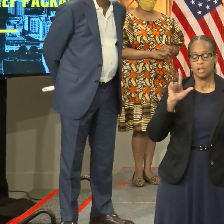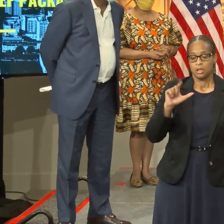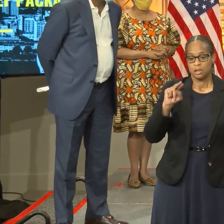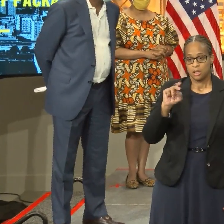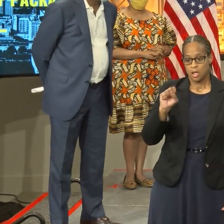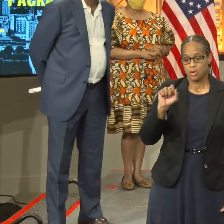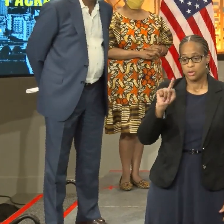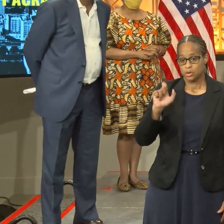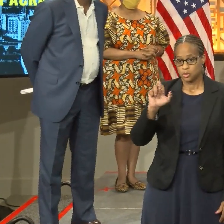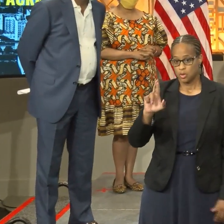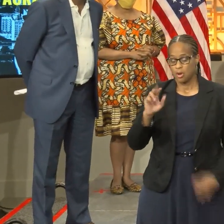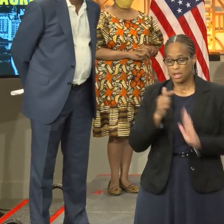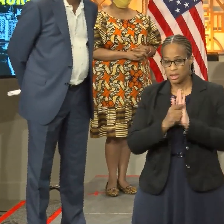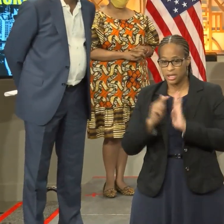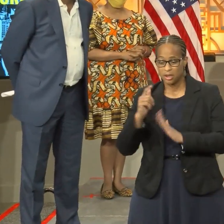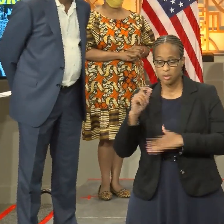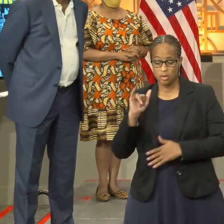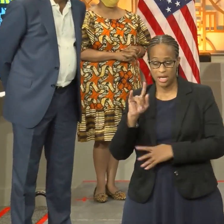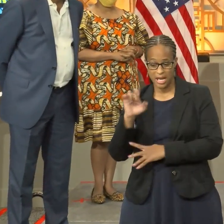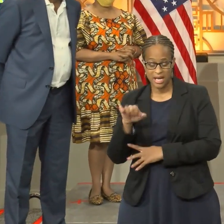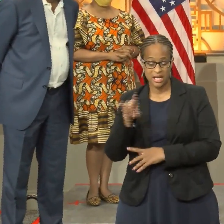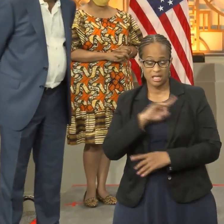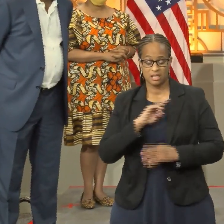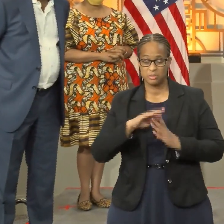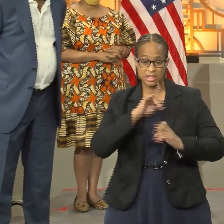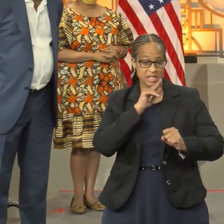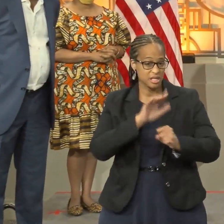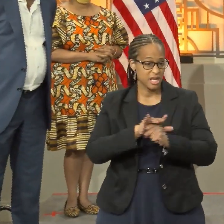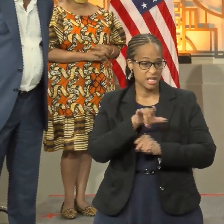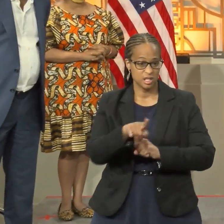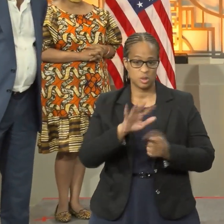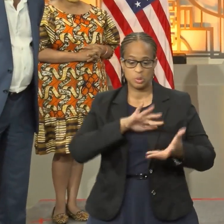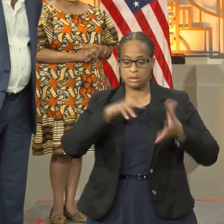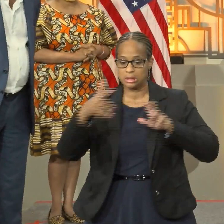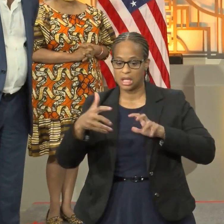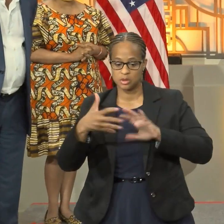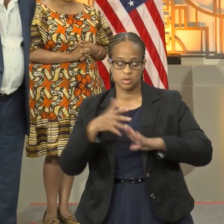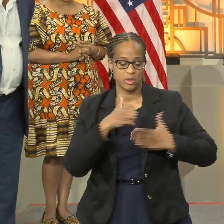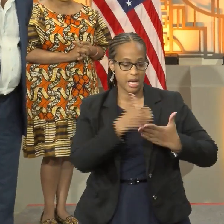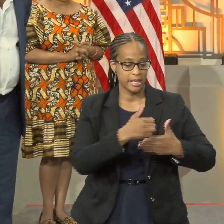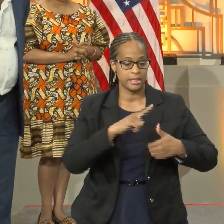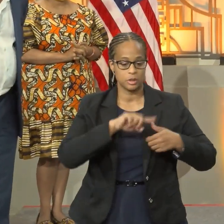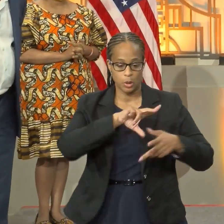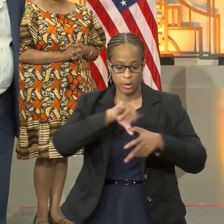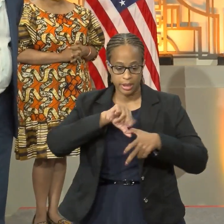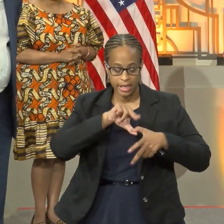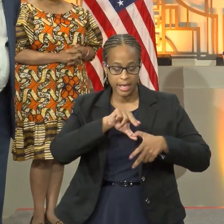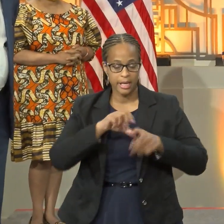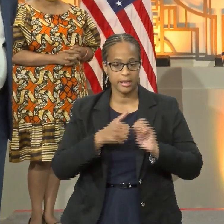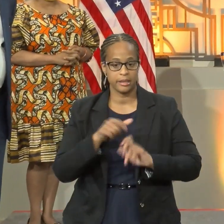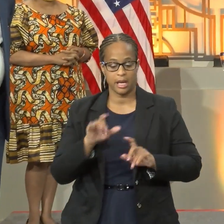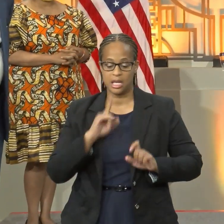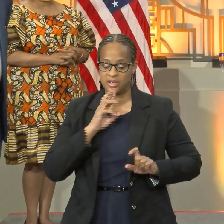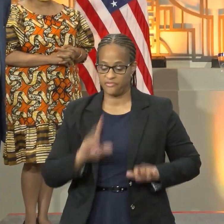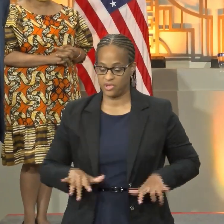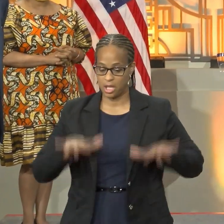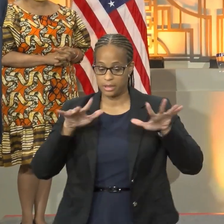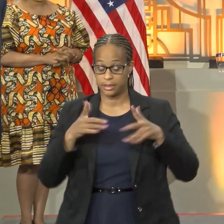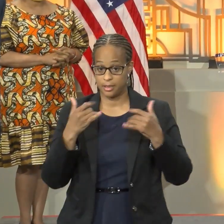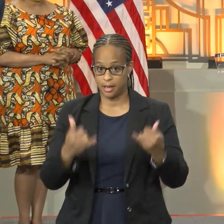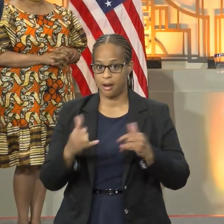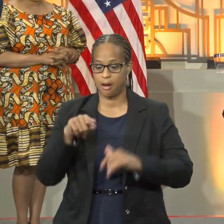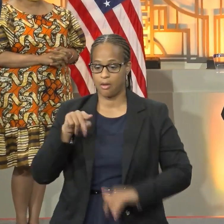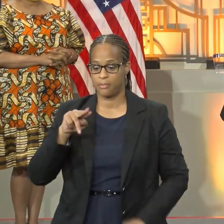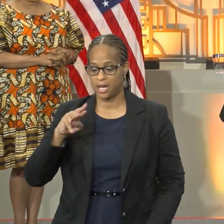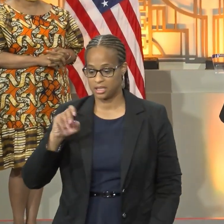been dedicated to disaster response in hurricanes, in floods, and now in pandemics. Lone Star Legal Aid